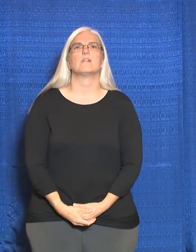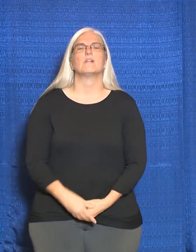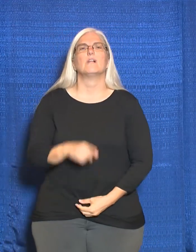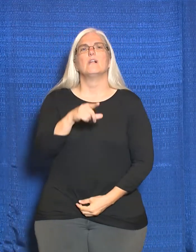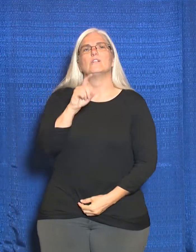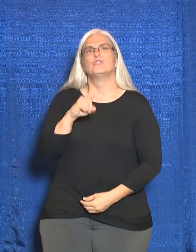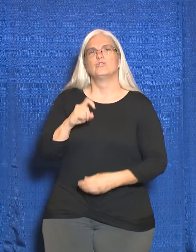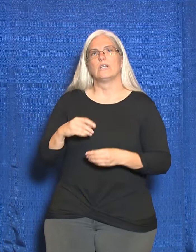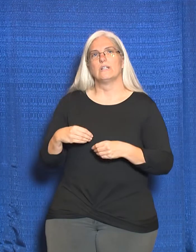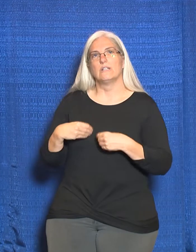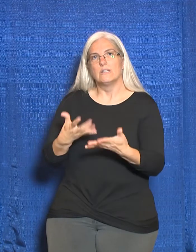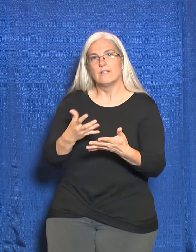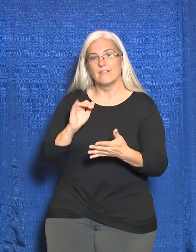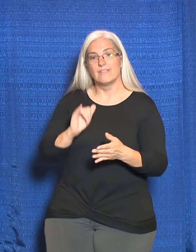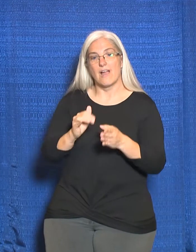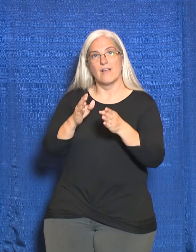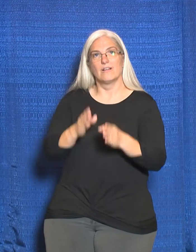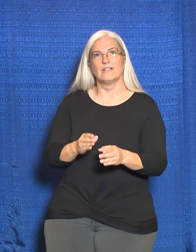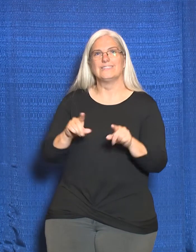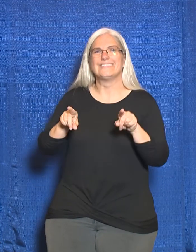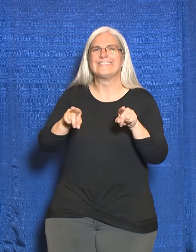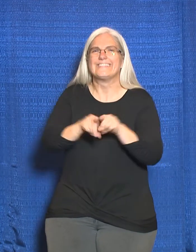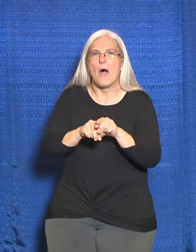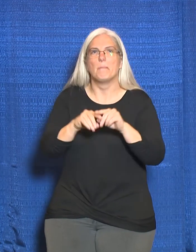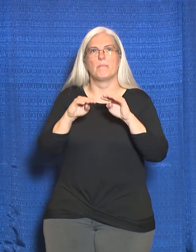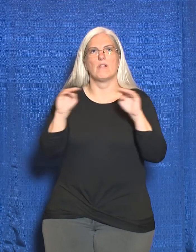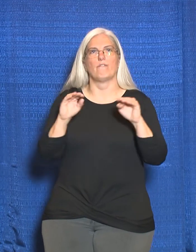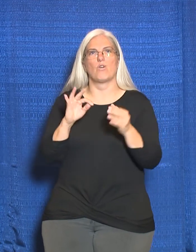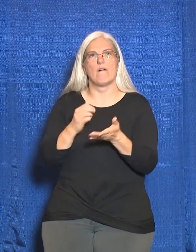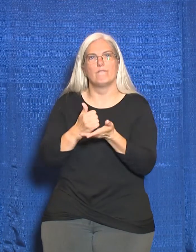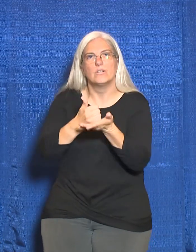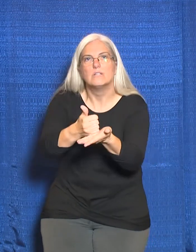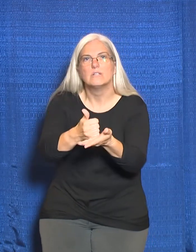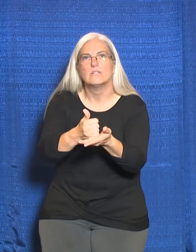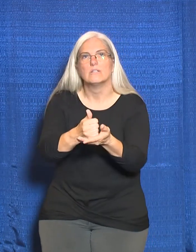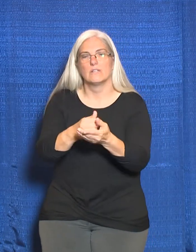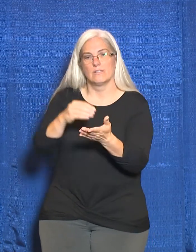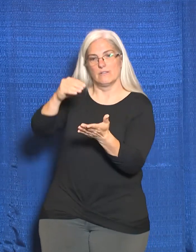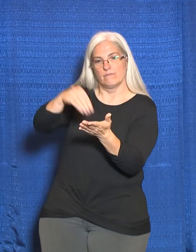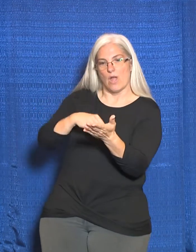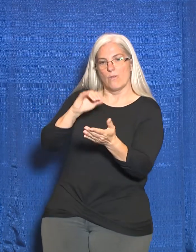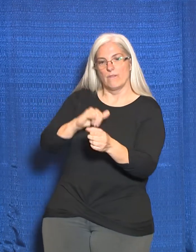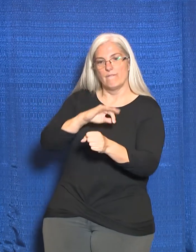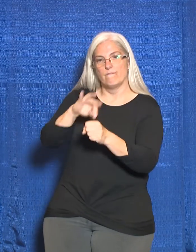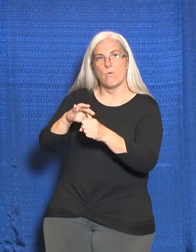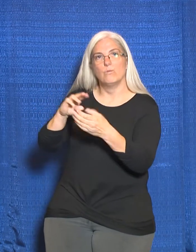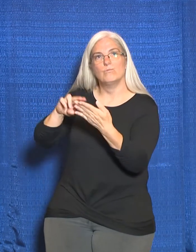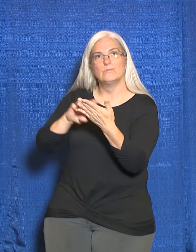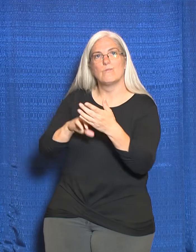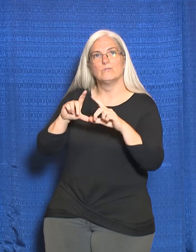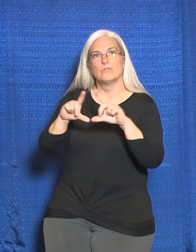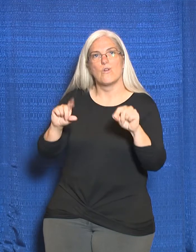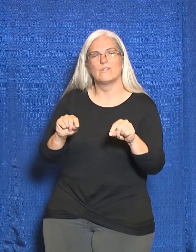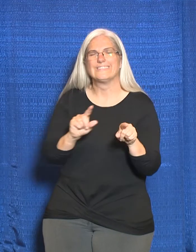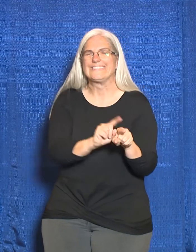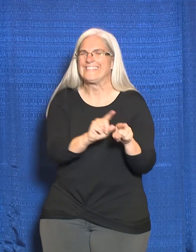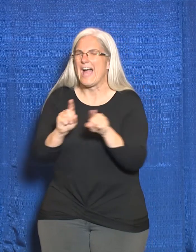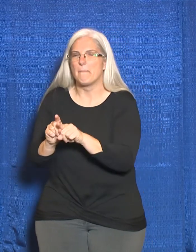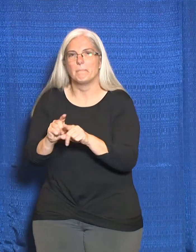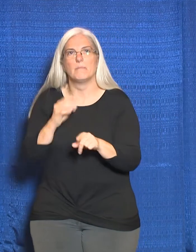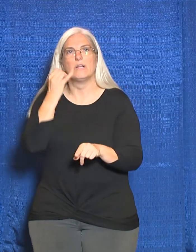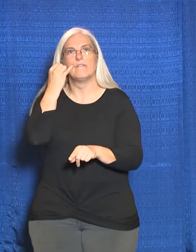You should provide clients with the same level of assistance in filling out the VRCs as you would provide them in filling out